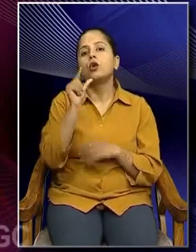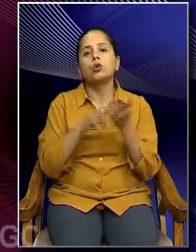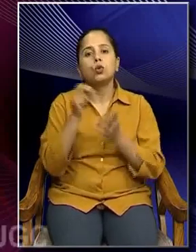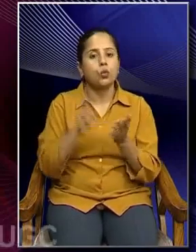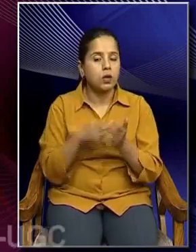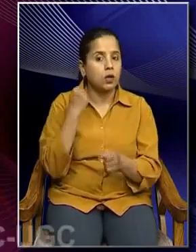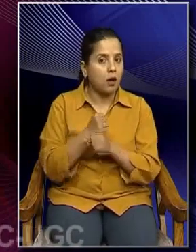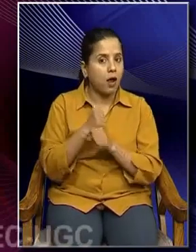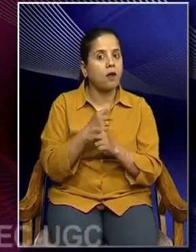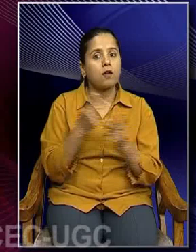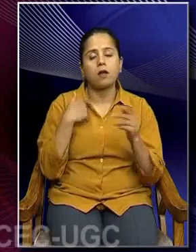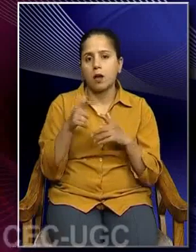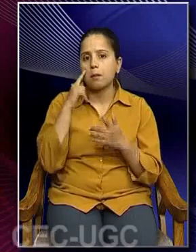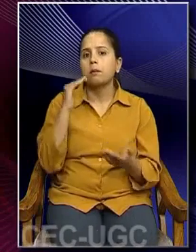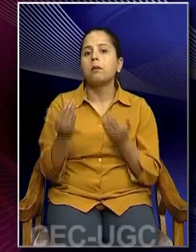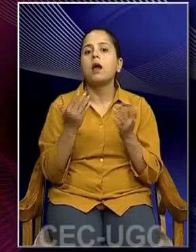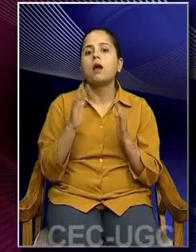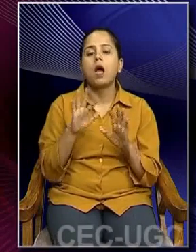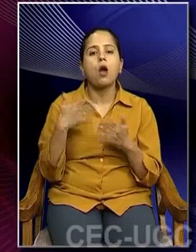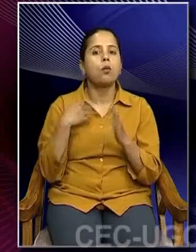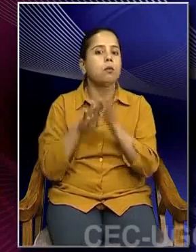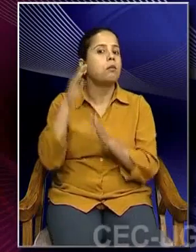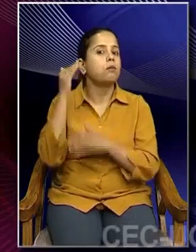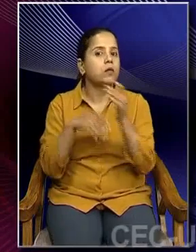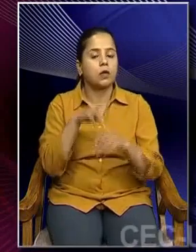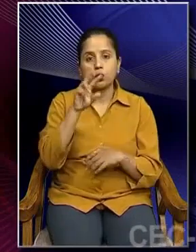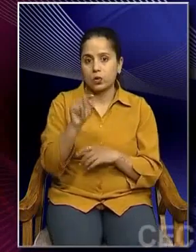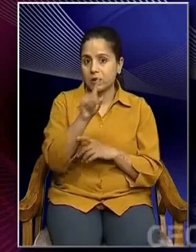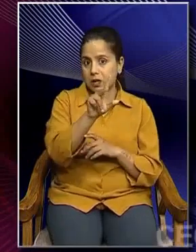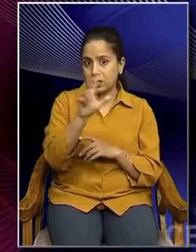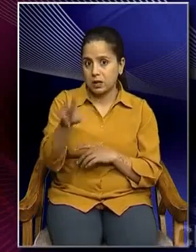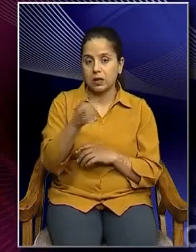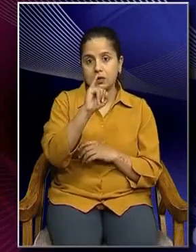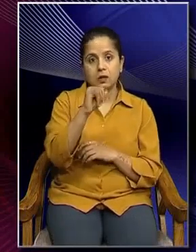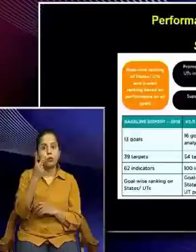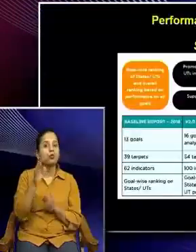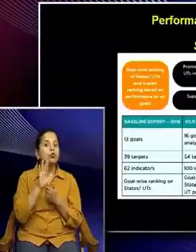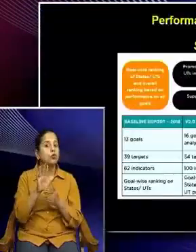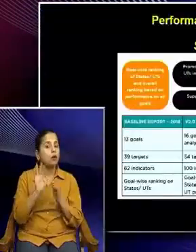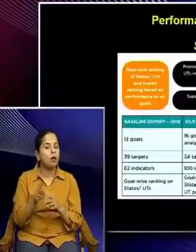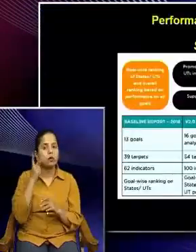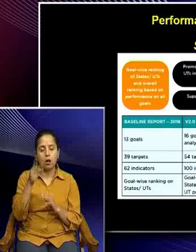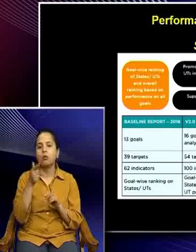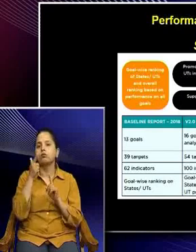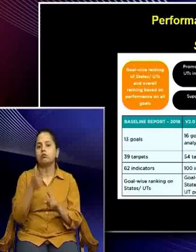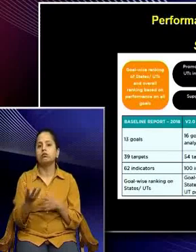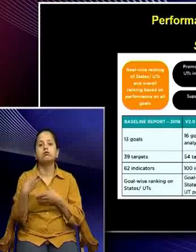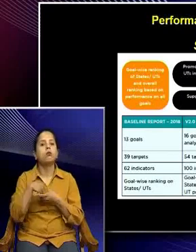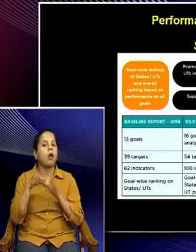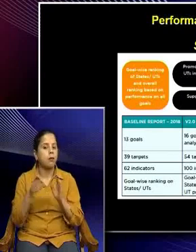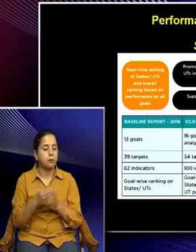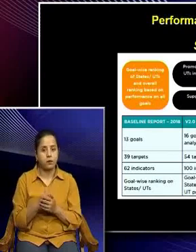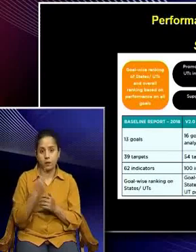we are measuring how we are progressing. So in 2018 there were 62 indicators which were covered. Moving on,